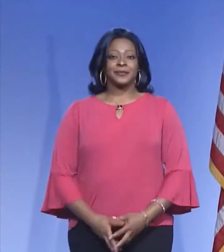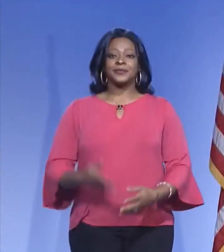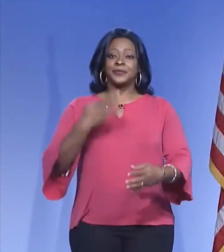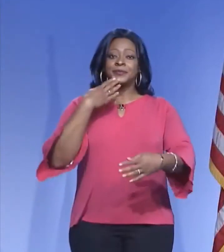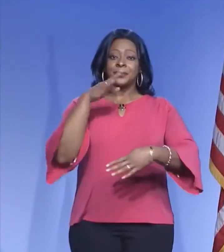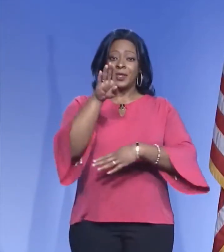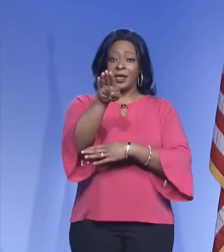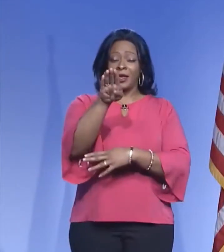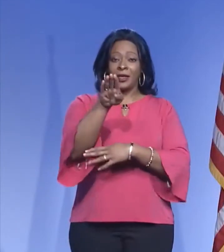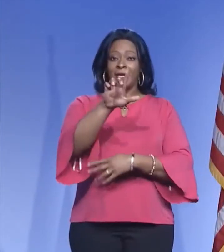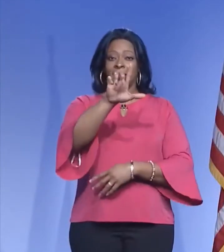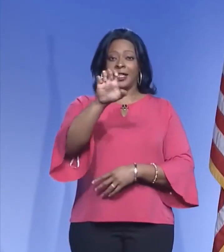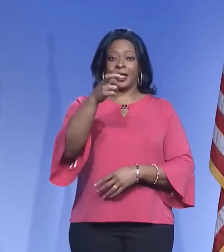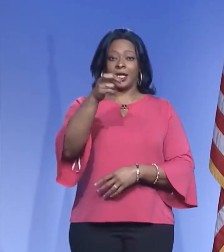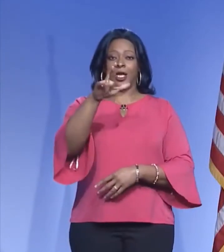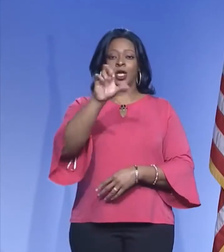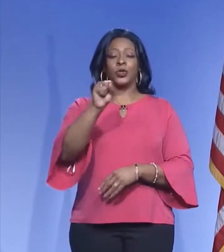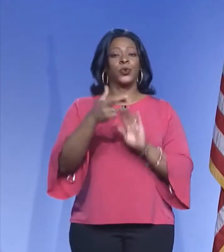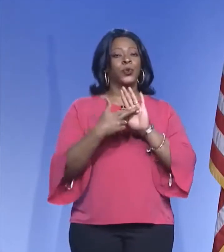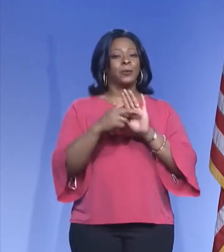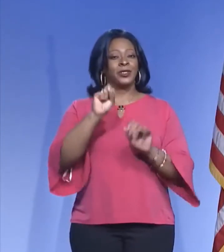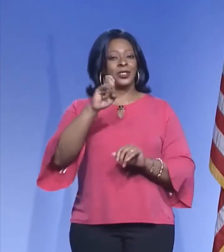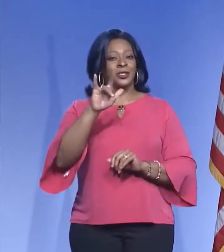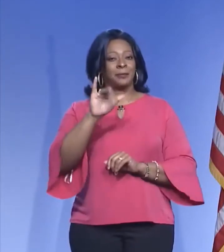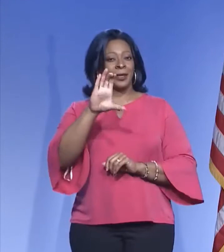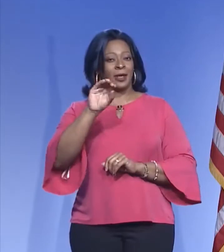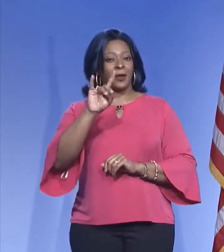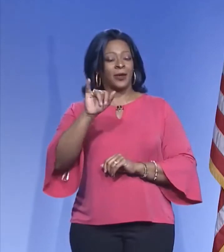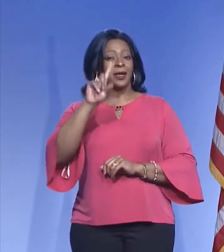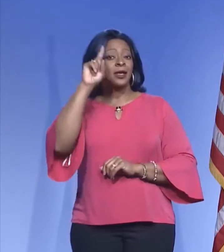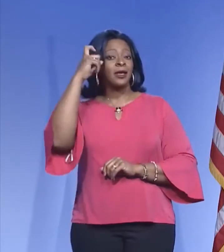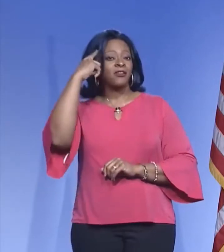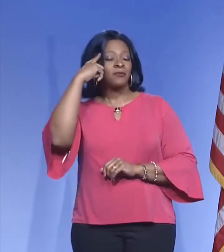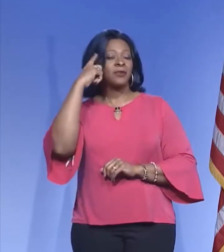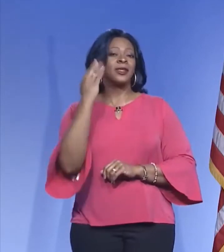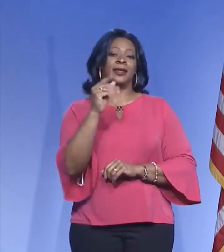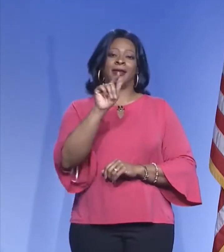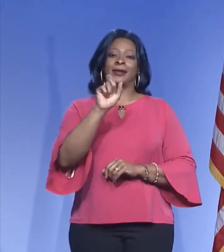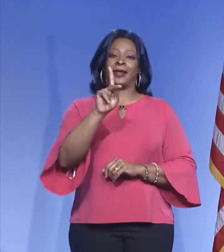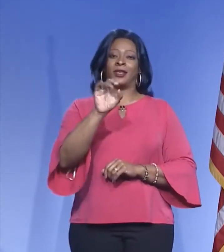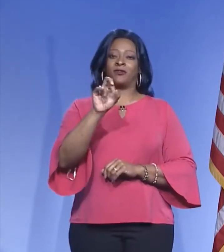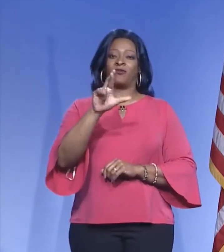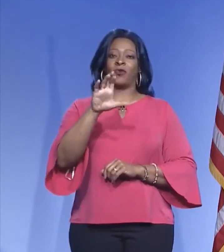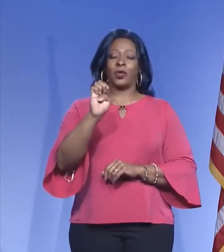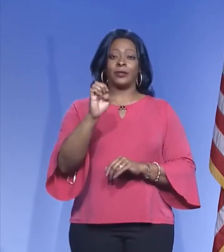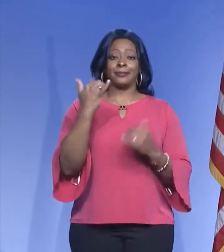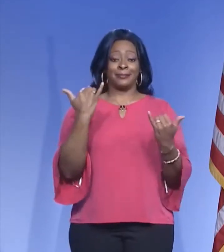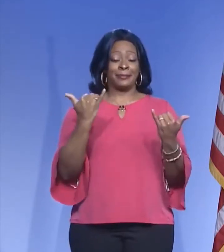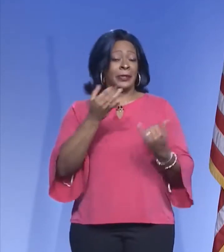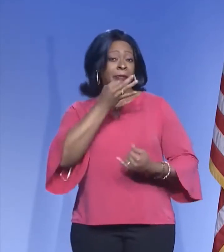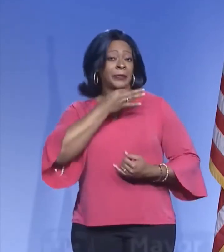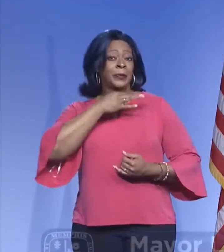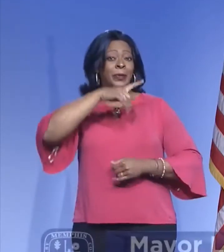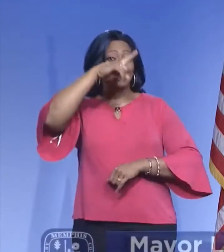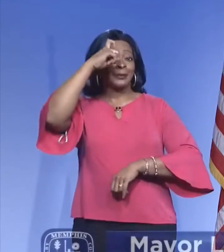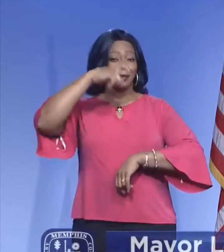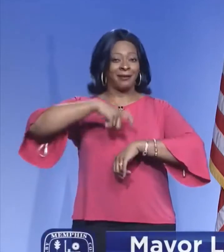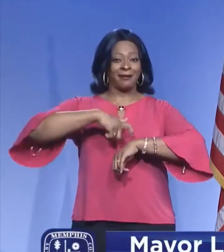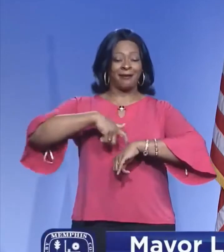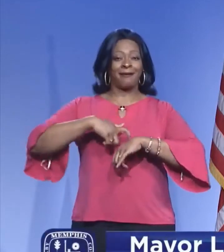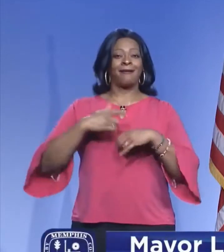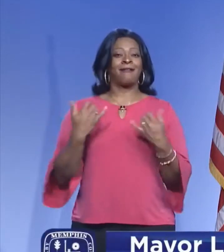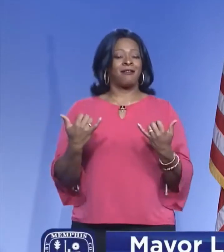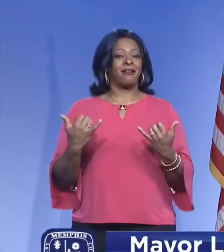Good afternoon. Lee Harris on behalf of Shelby County Government and Joint Task Force. We're headed into the summer months,